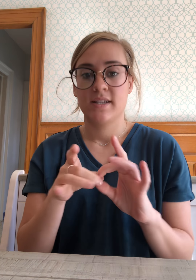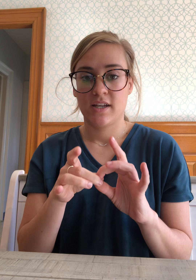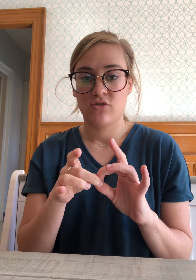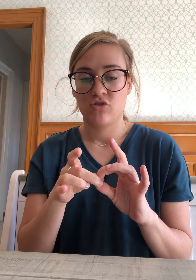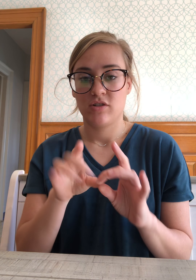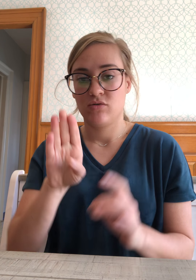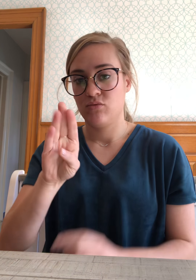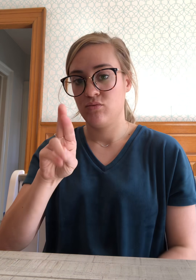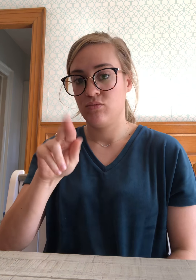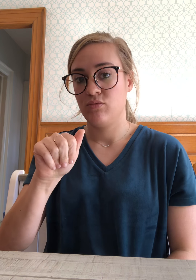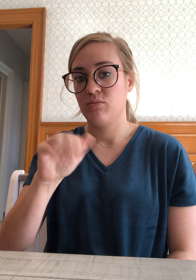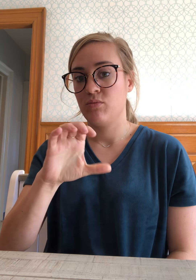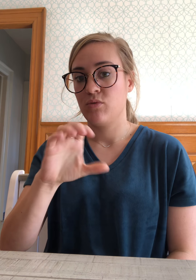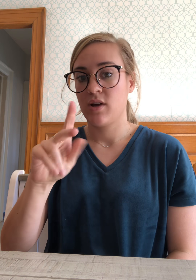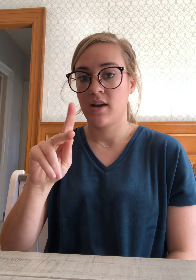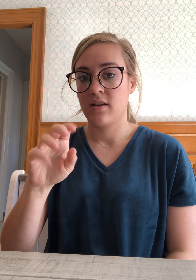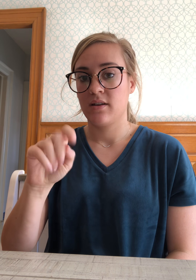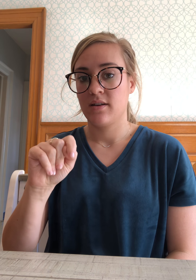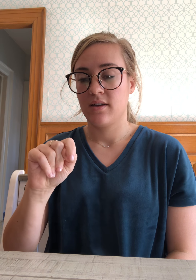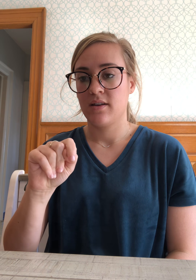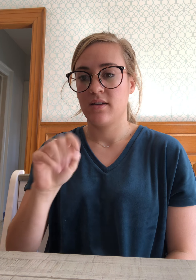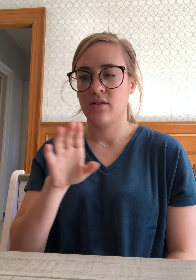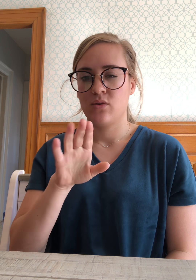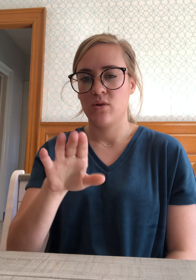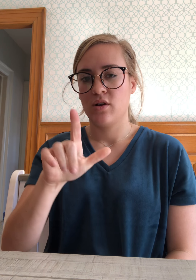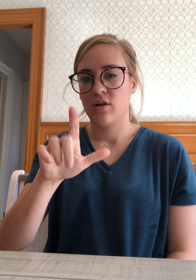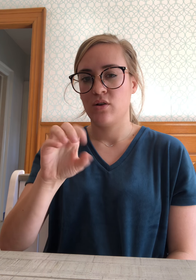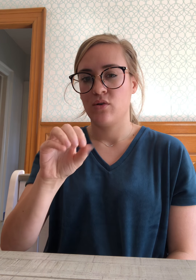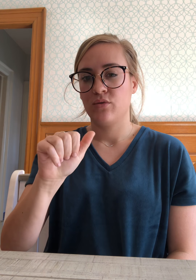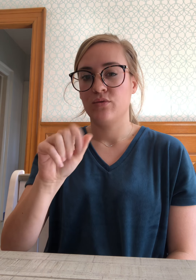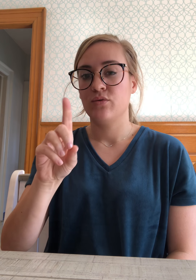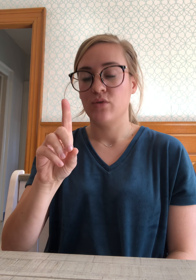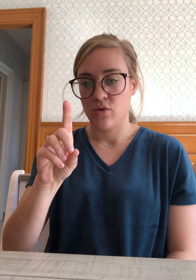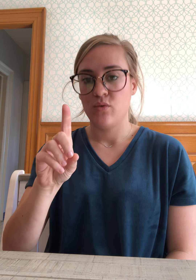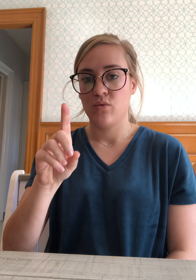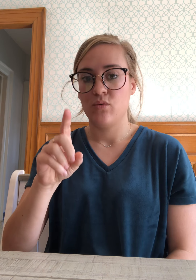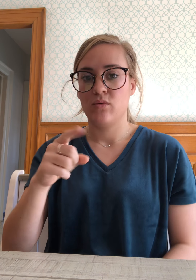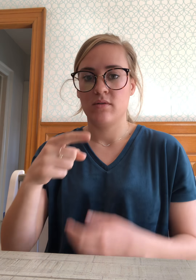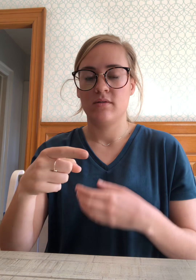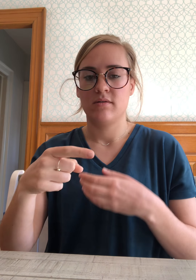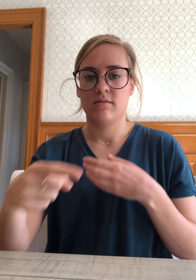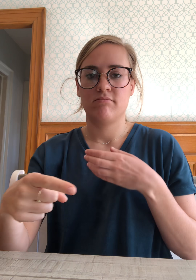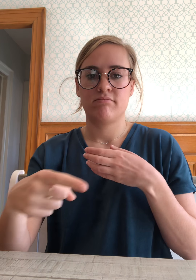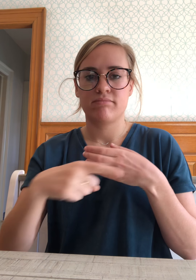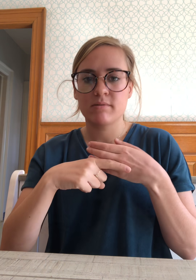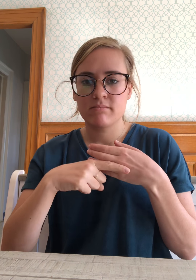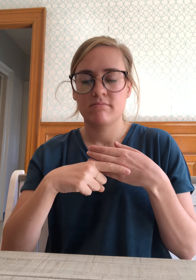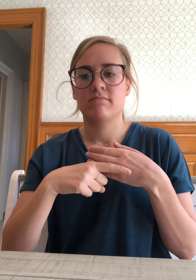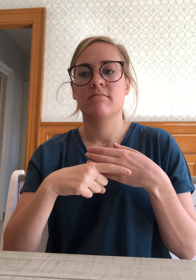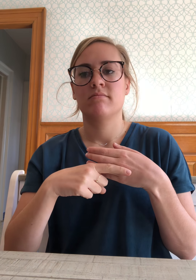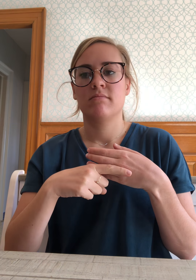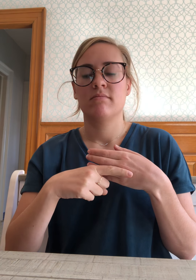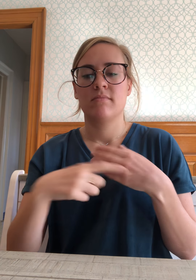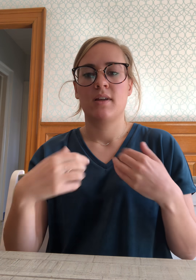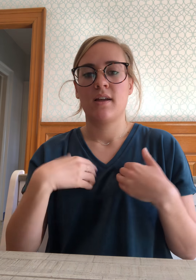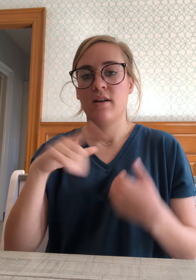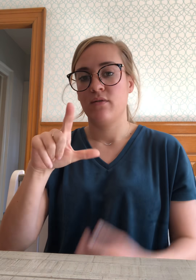bracket. That is, you're loading the arch wire. You're creating a loading force, and as the arch